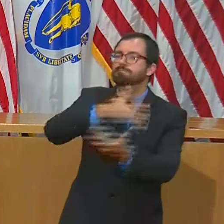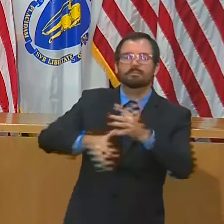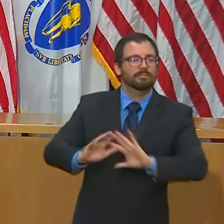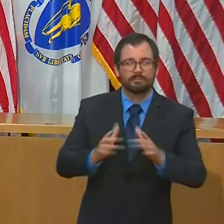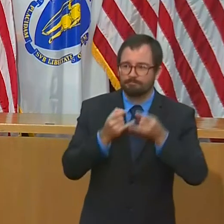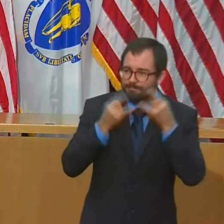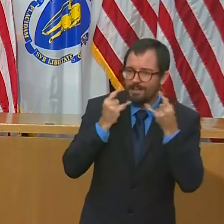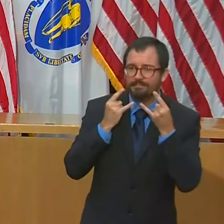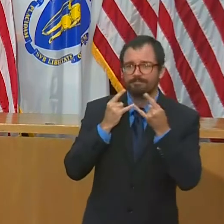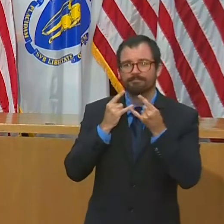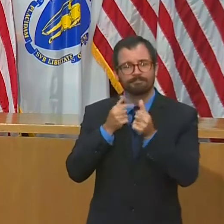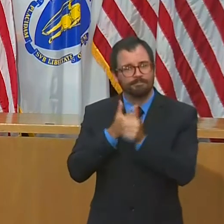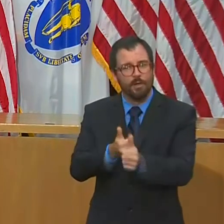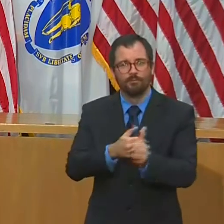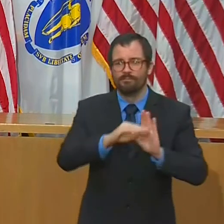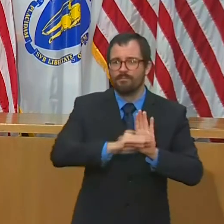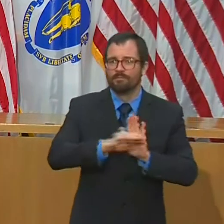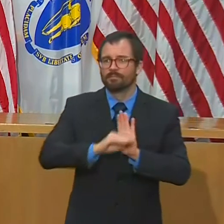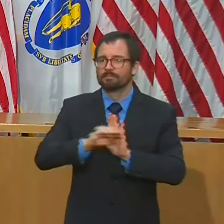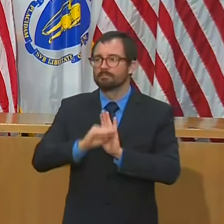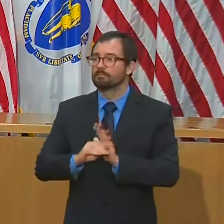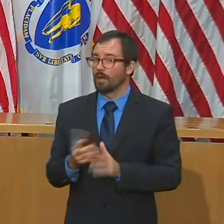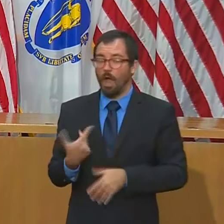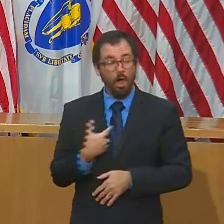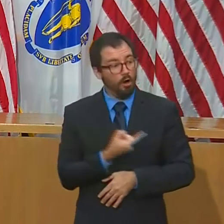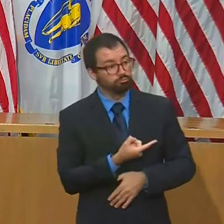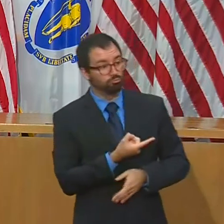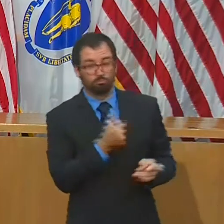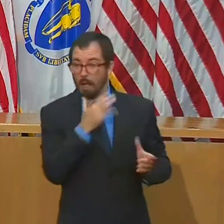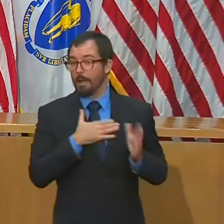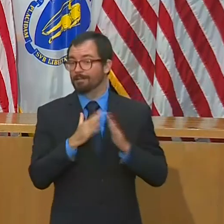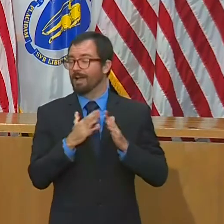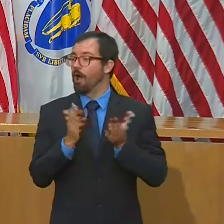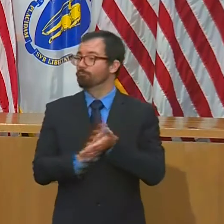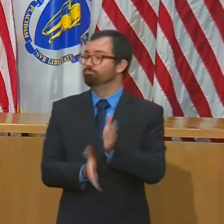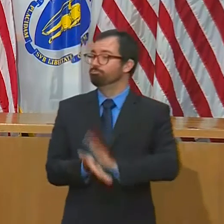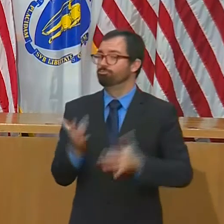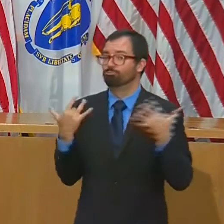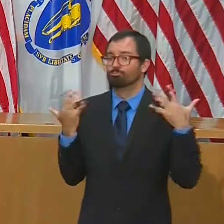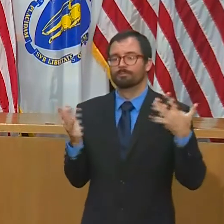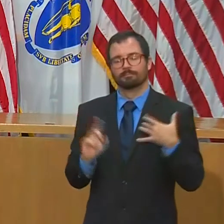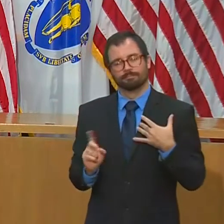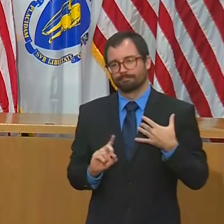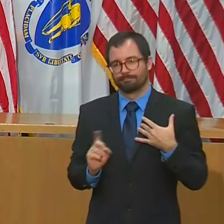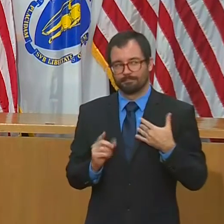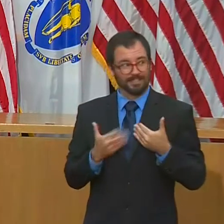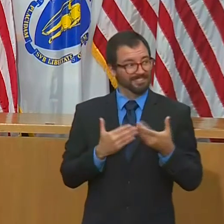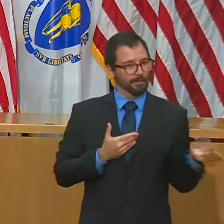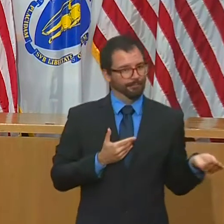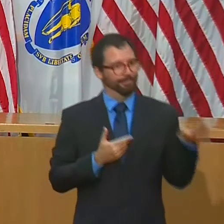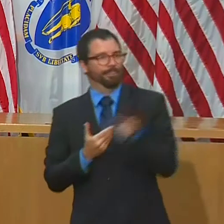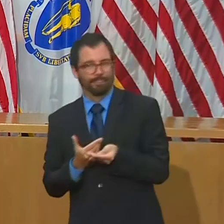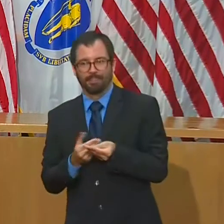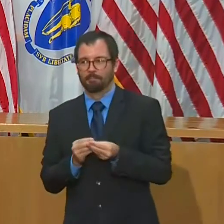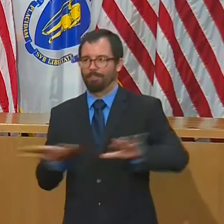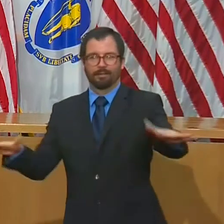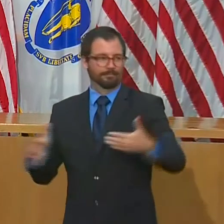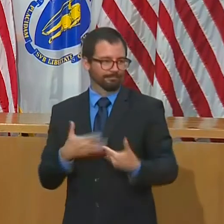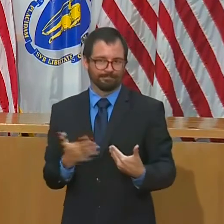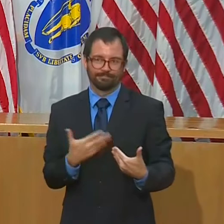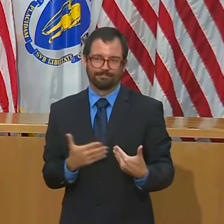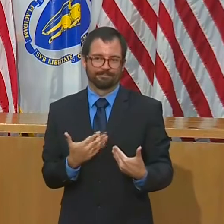line. And if you live in a green or no color community on this map, you must keep doing all the things you've been doing